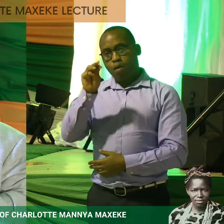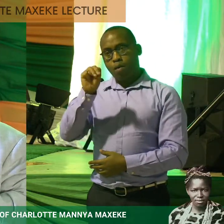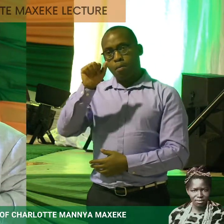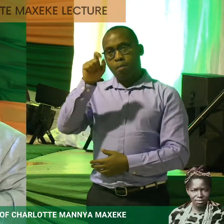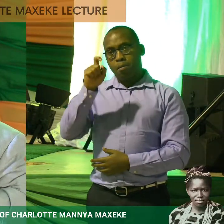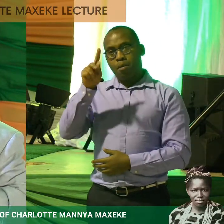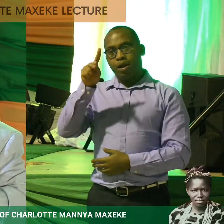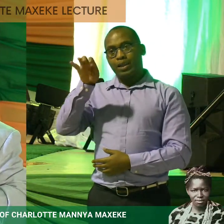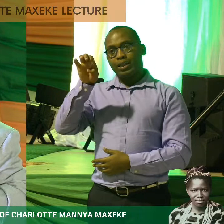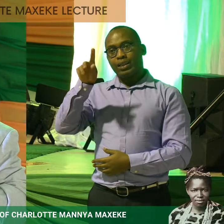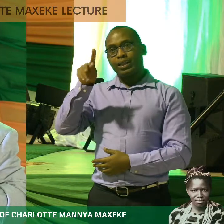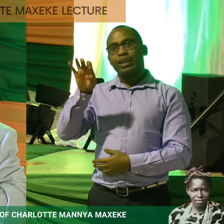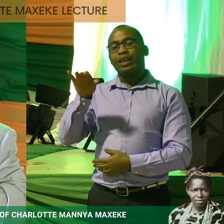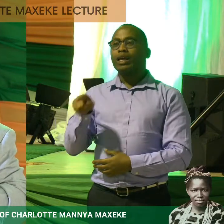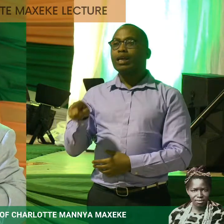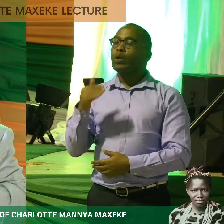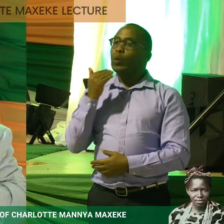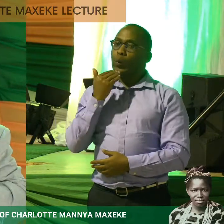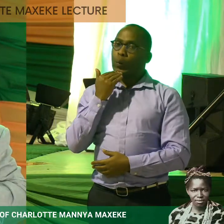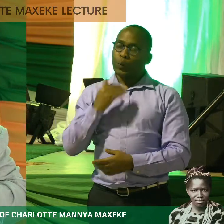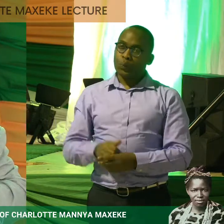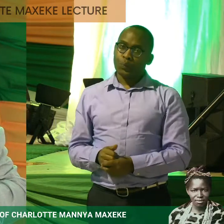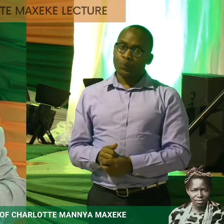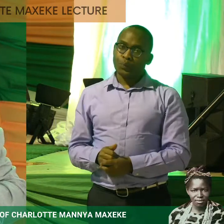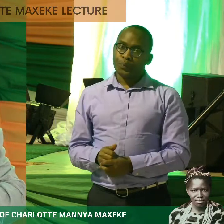yayingumuntu onjani